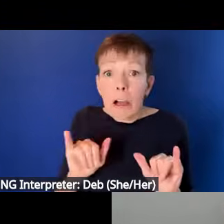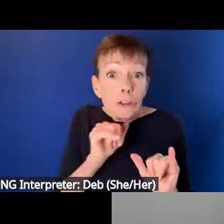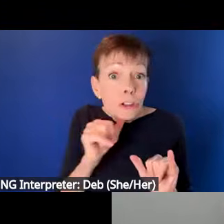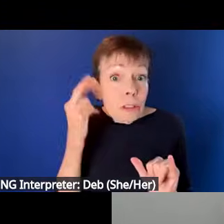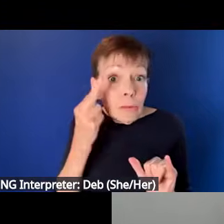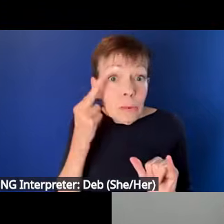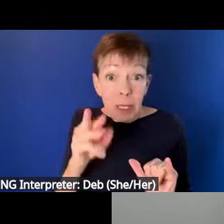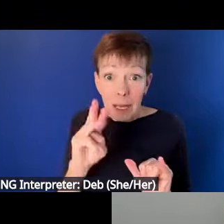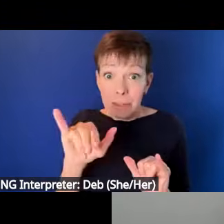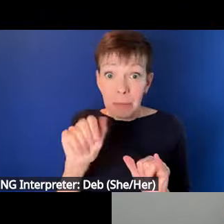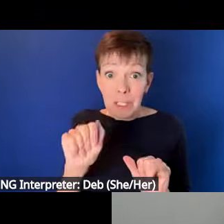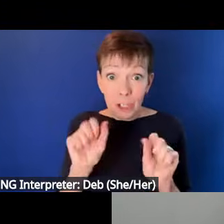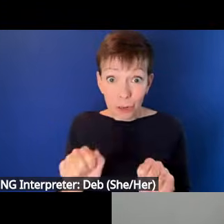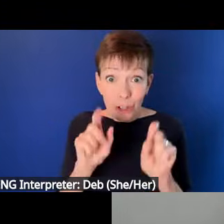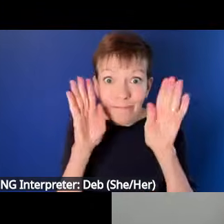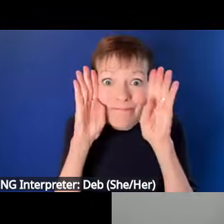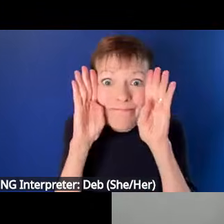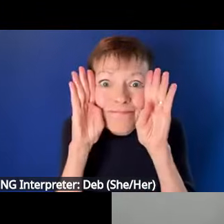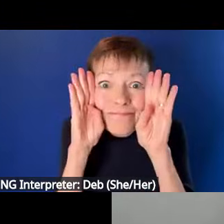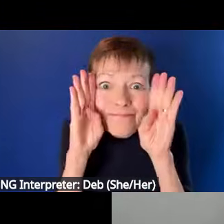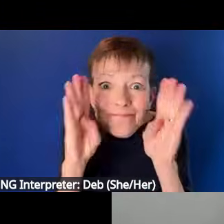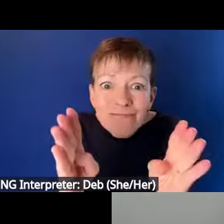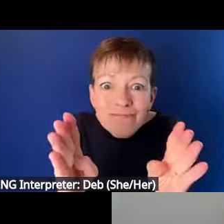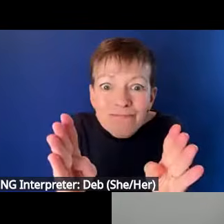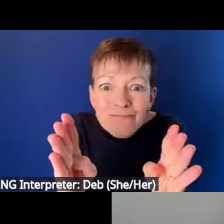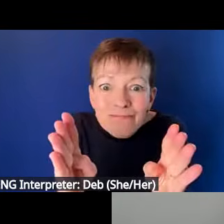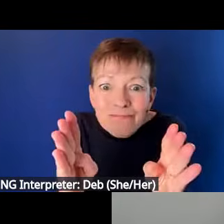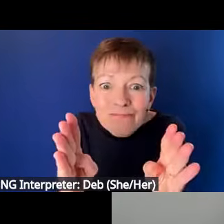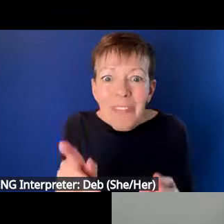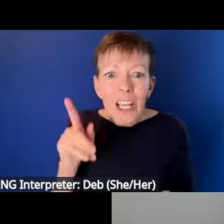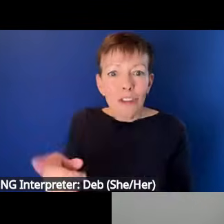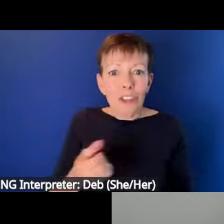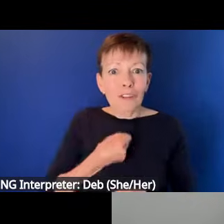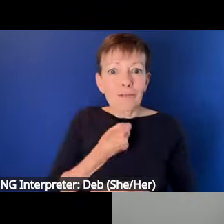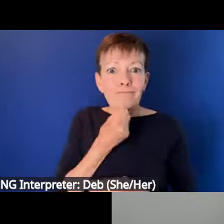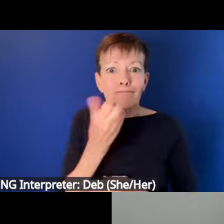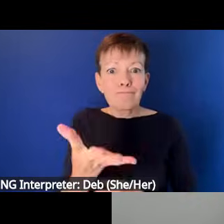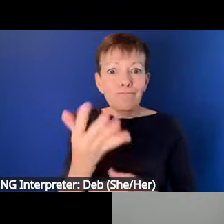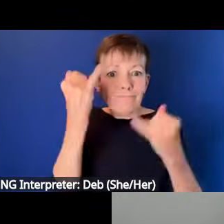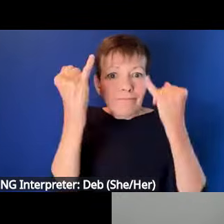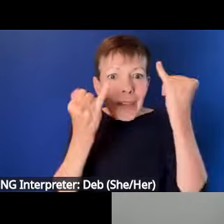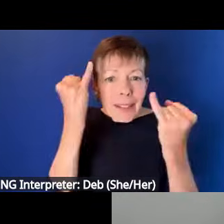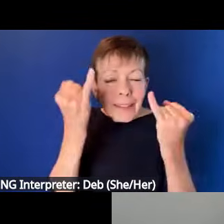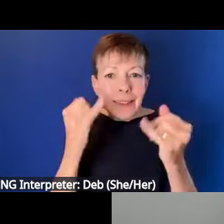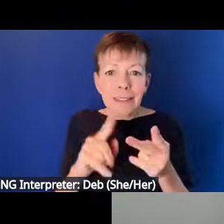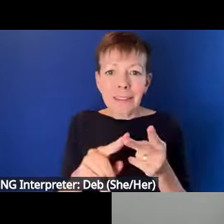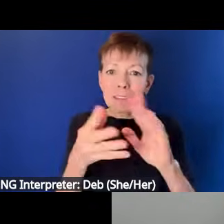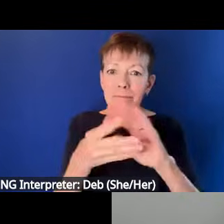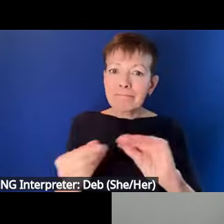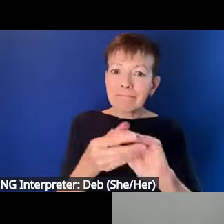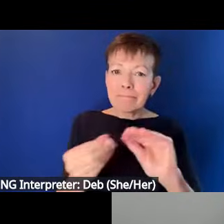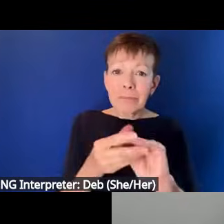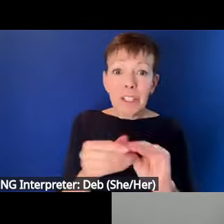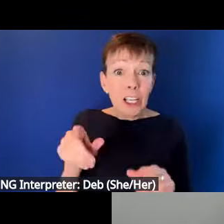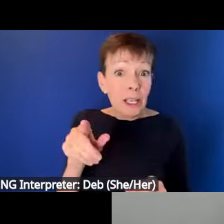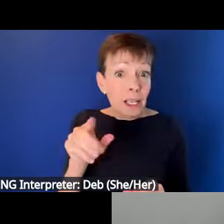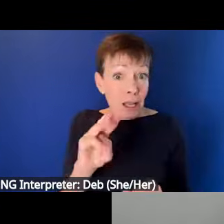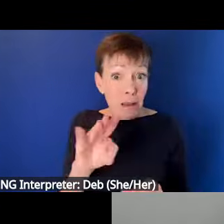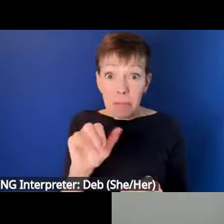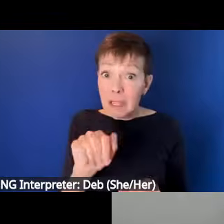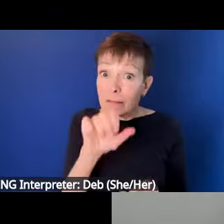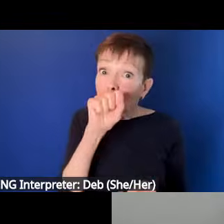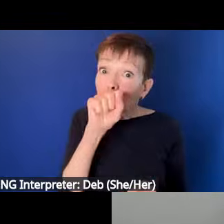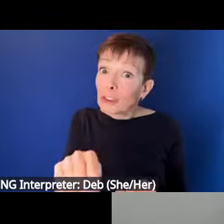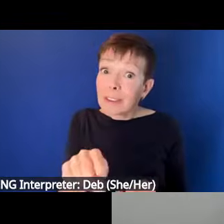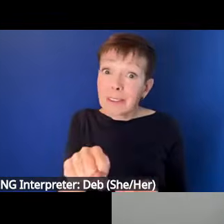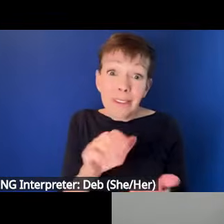be and the stories and ideas that she could share with the class. Now, Mia loves school, and when she has her interpreter, she's no